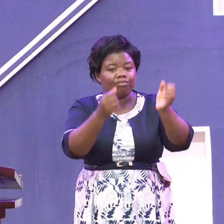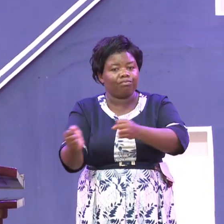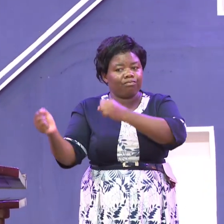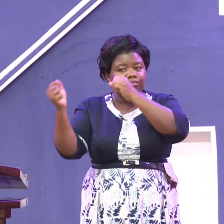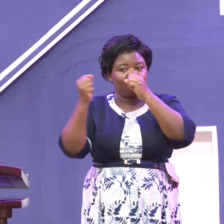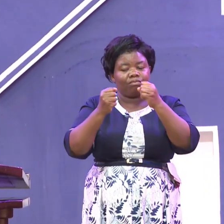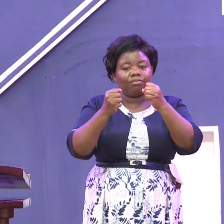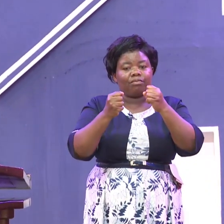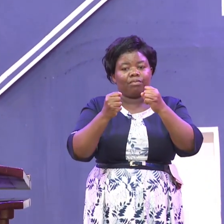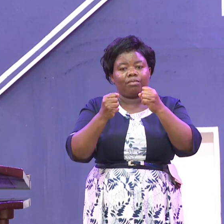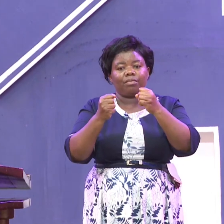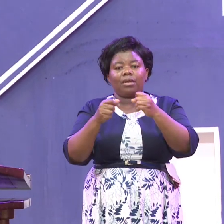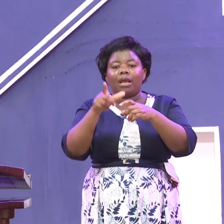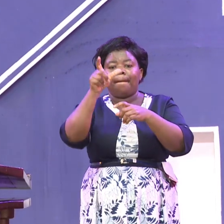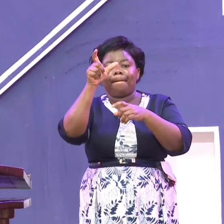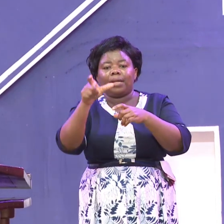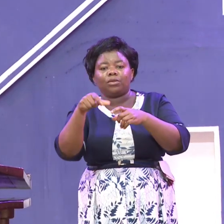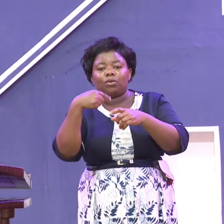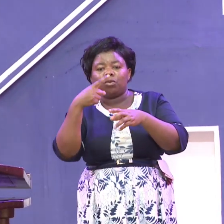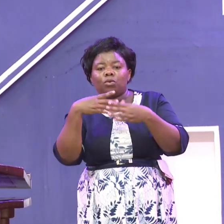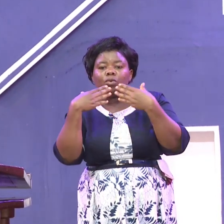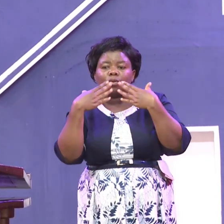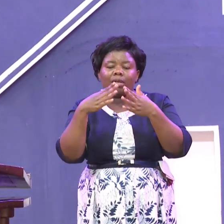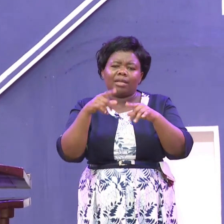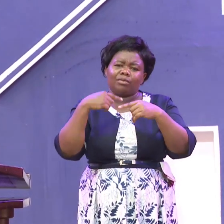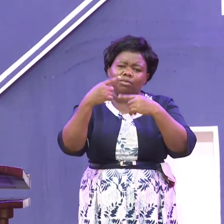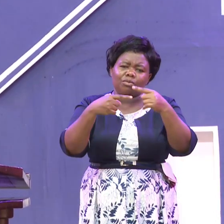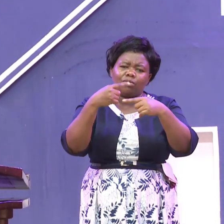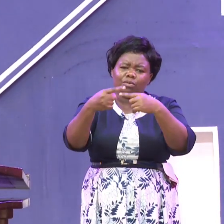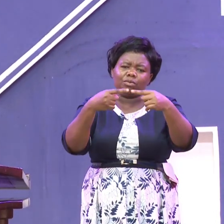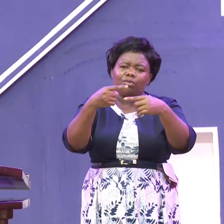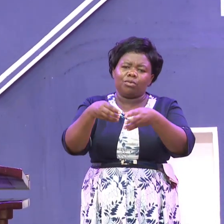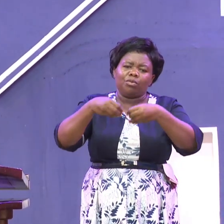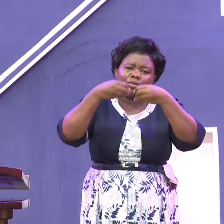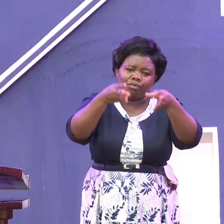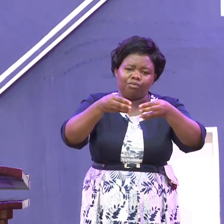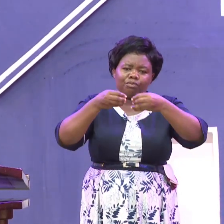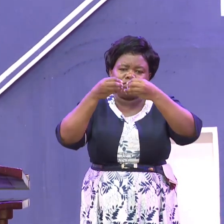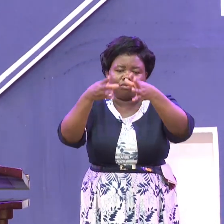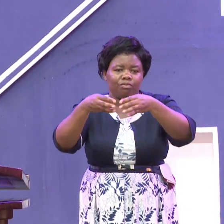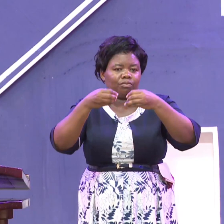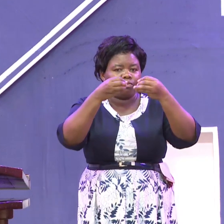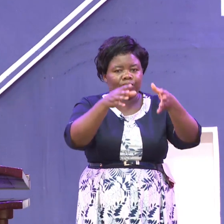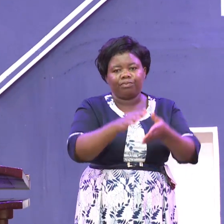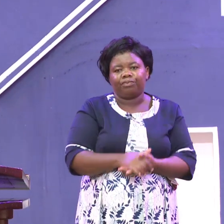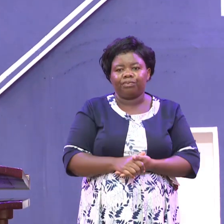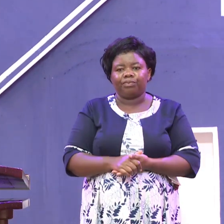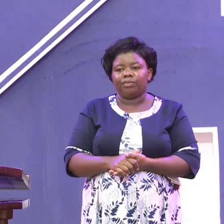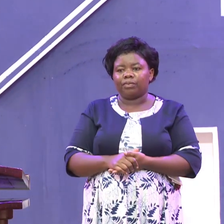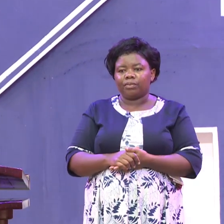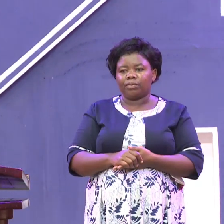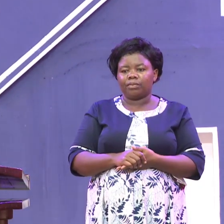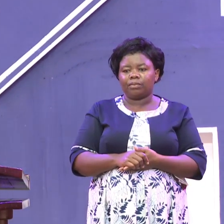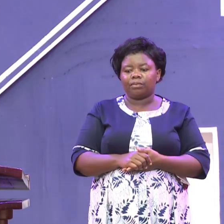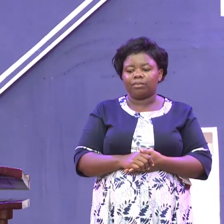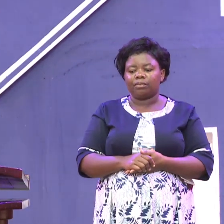omuntu gwewebaza akuwa okweyongera okuwa. Implying that whenever you thank someone,